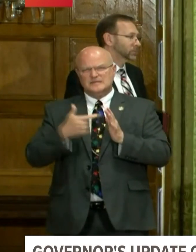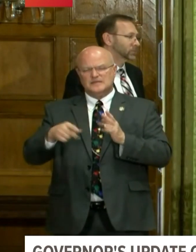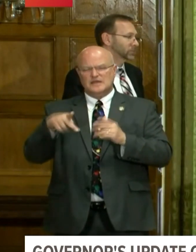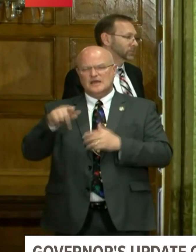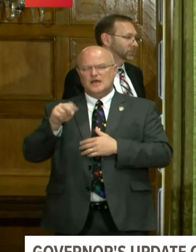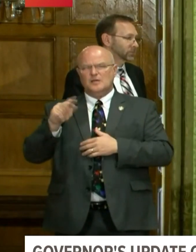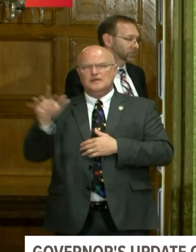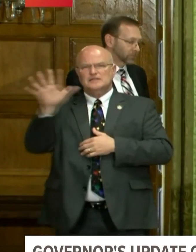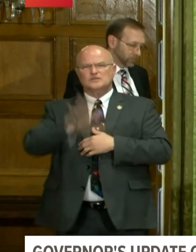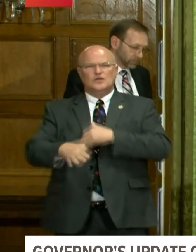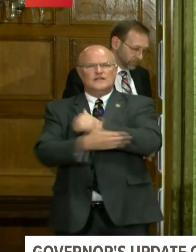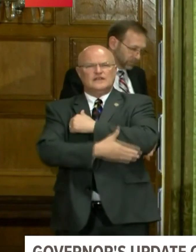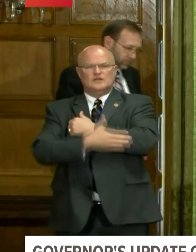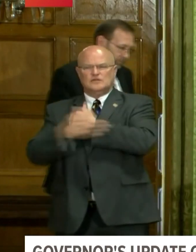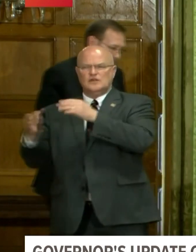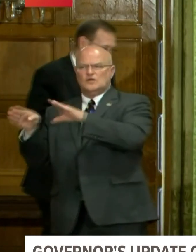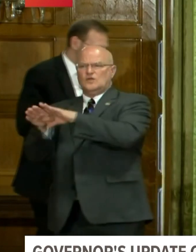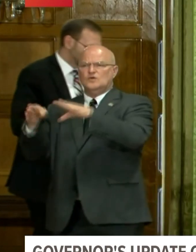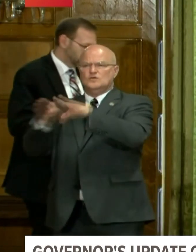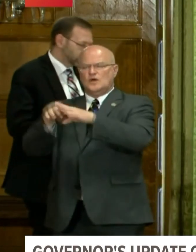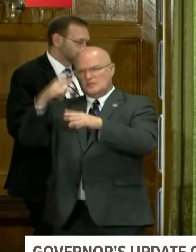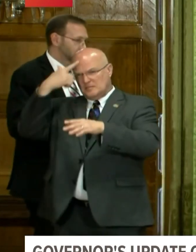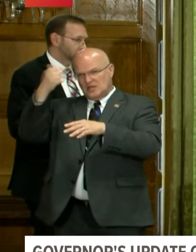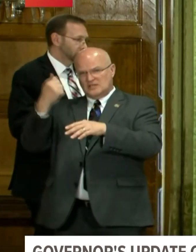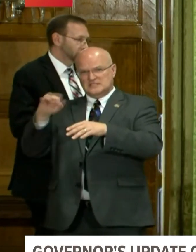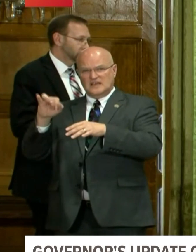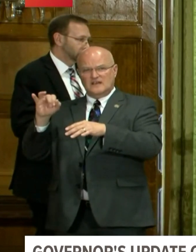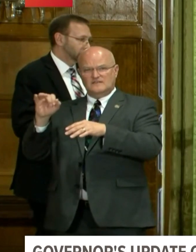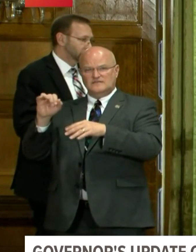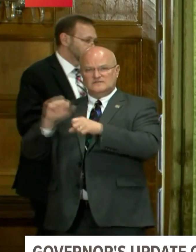plants across the country have had to close because of infections, and so,